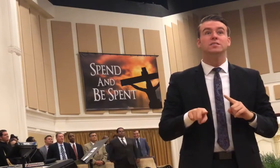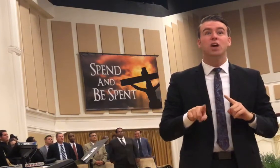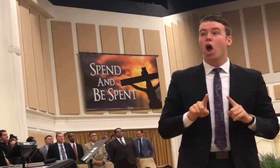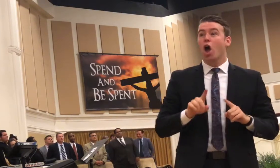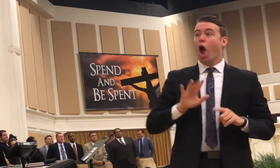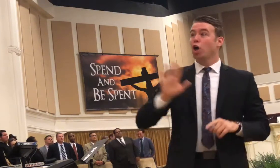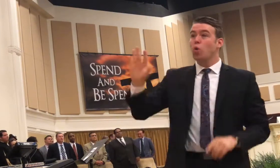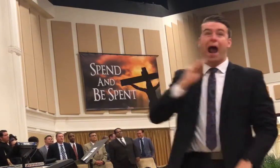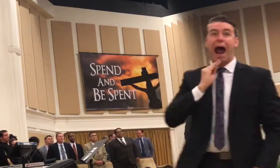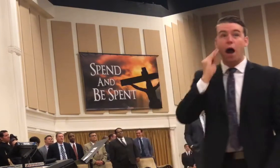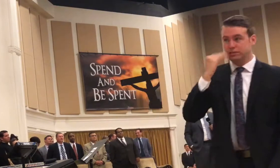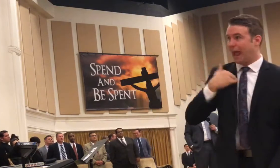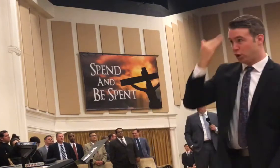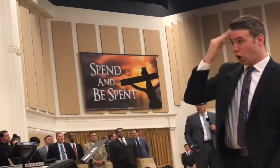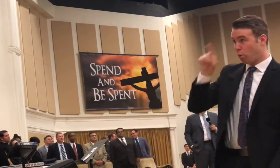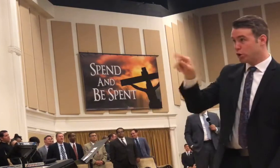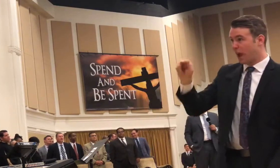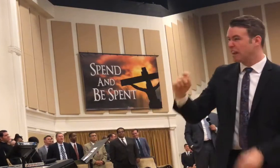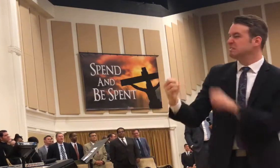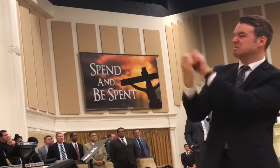fight.